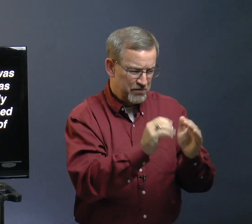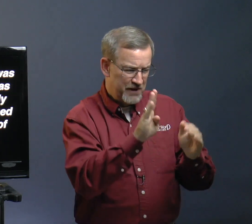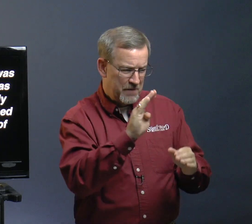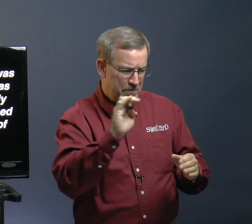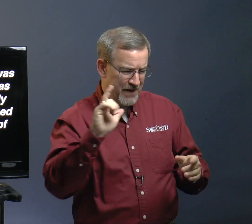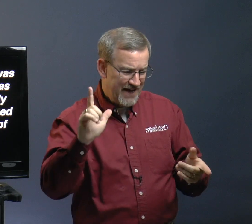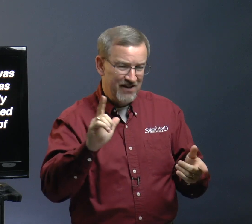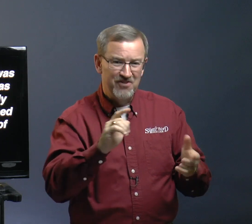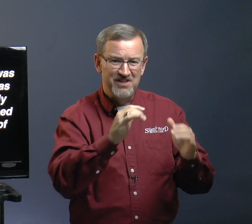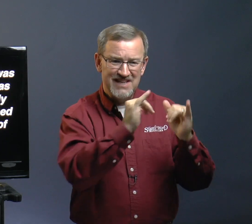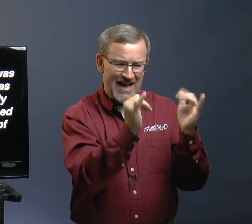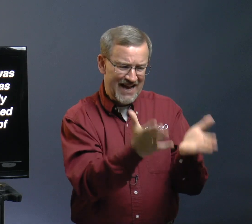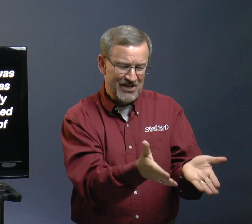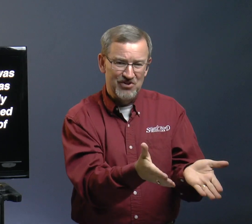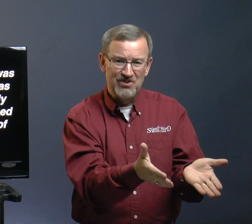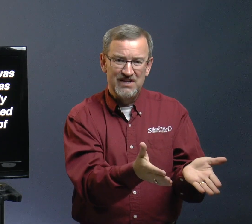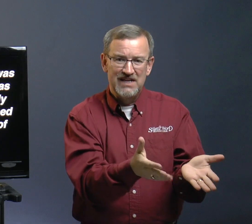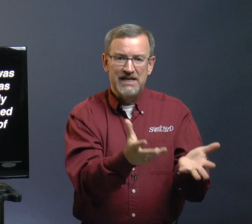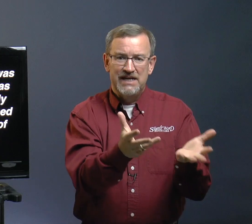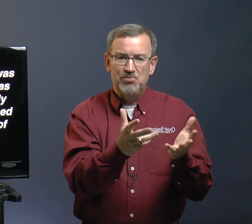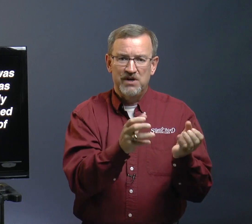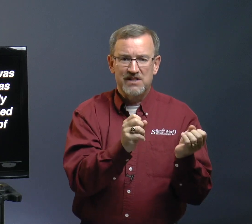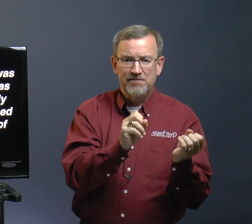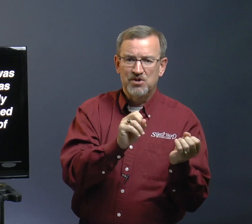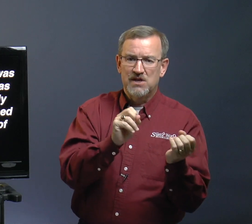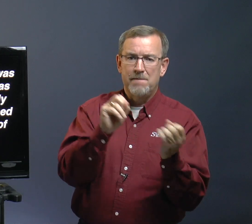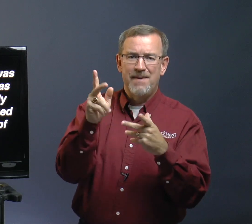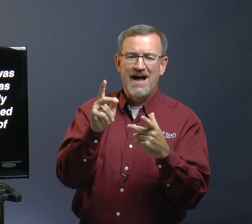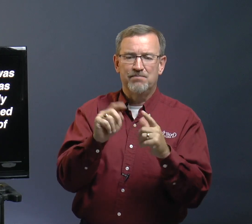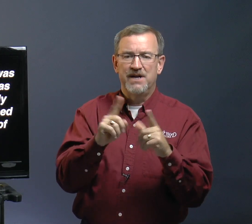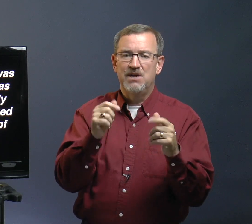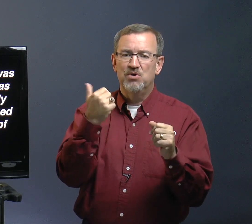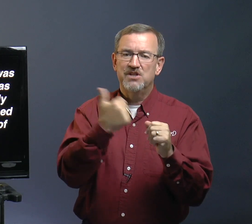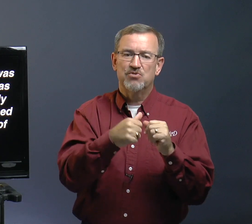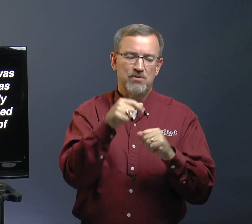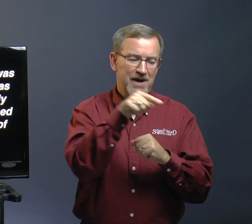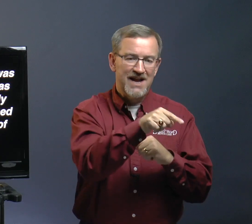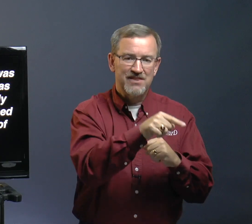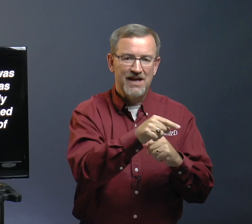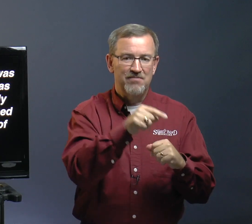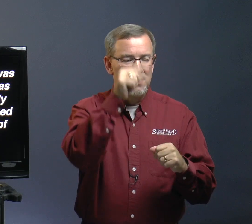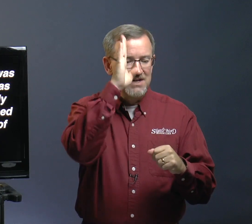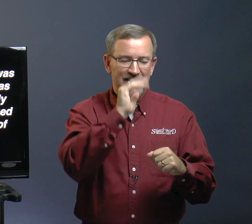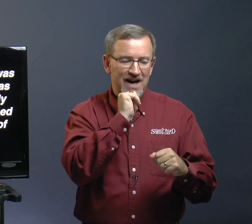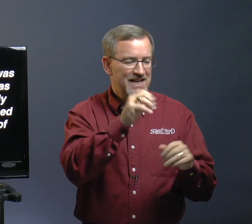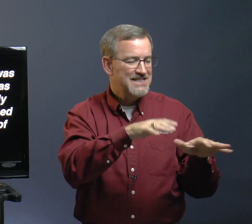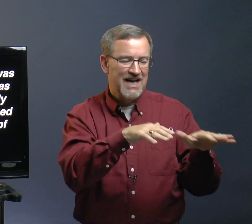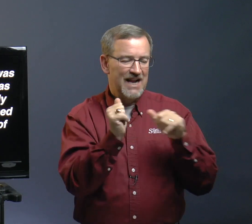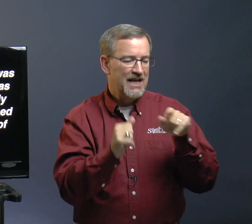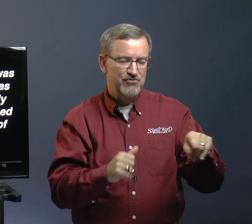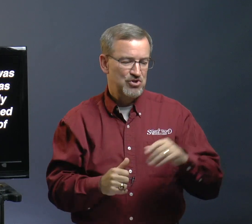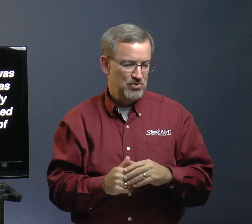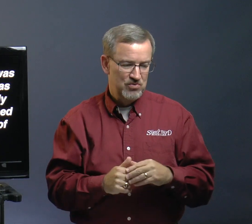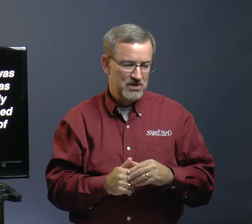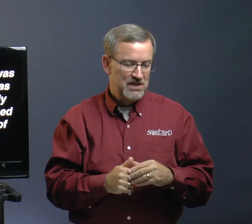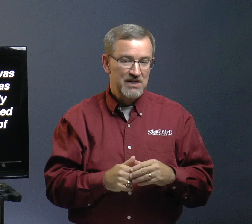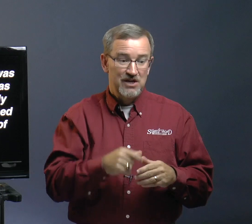worshiping Baal, this idol, he wanted them to come back, but he wanted to remind them, God has not left you.